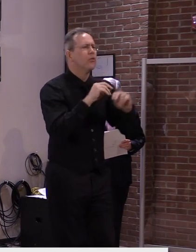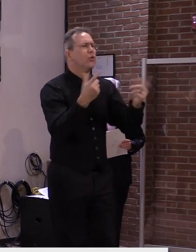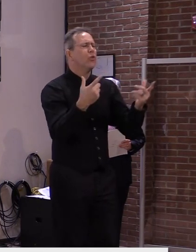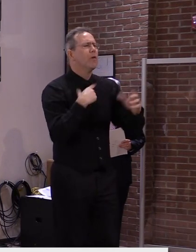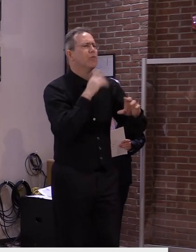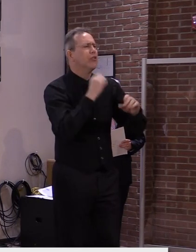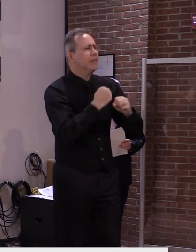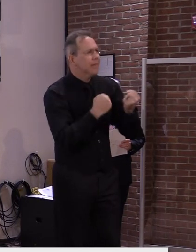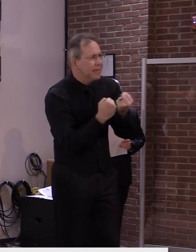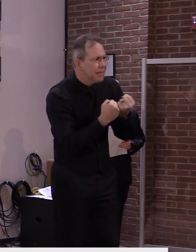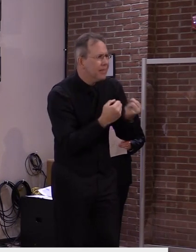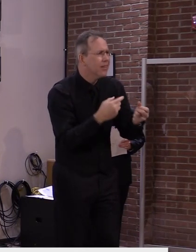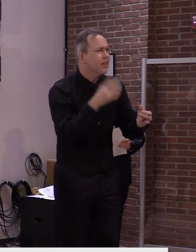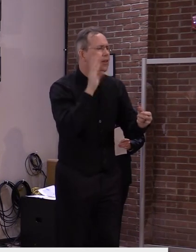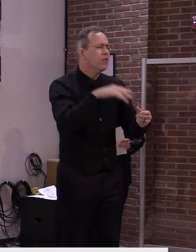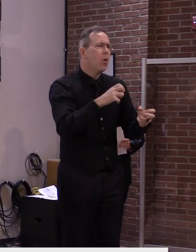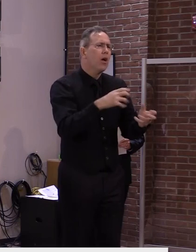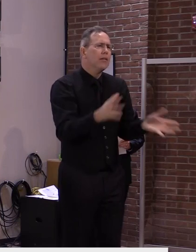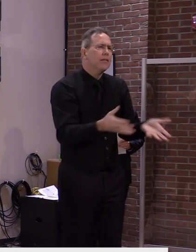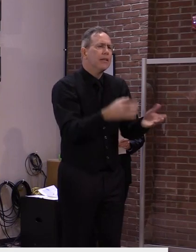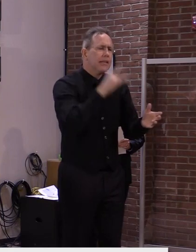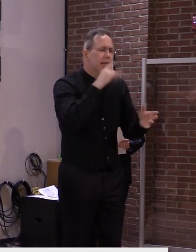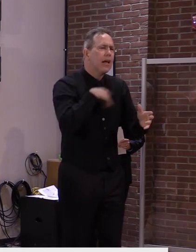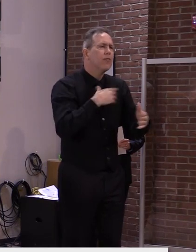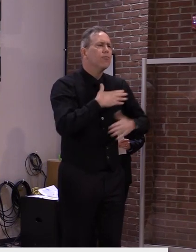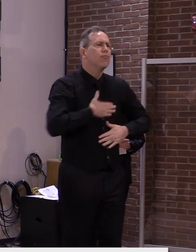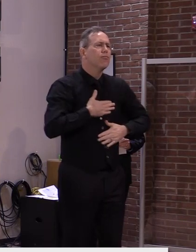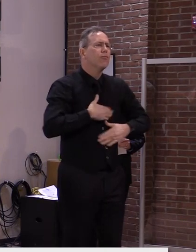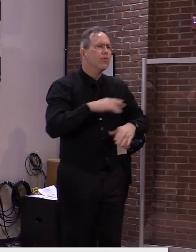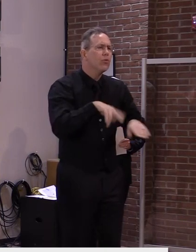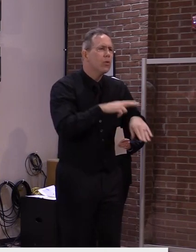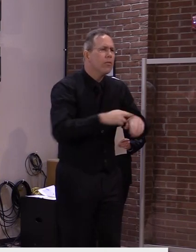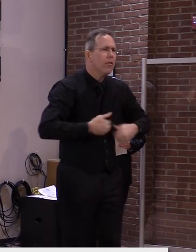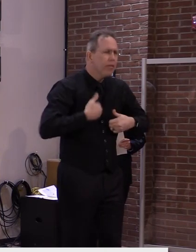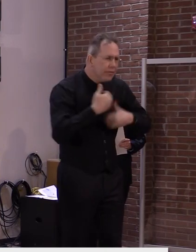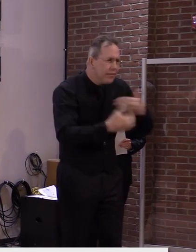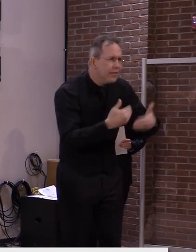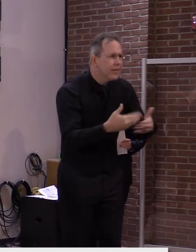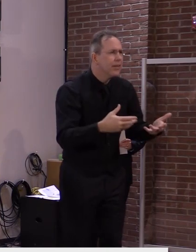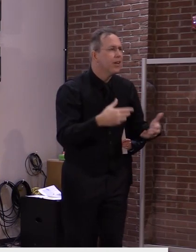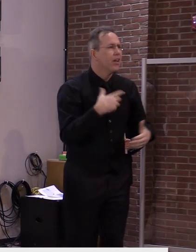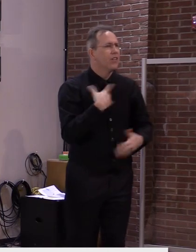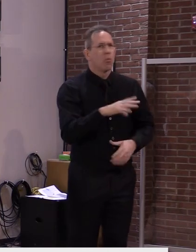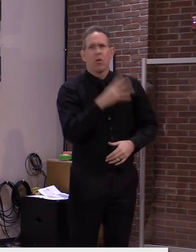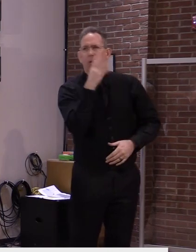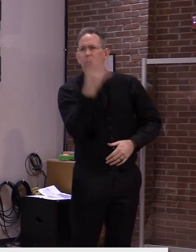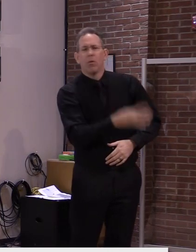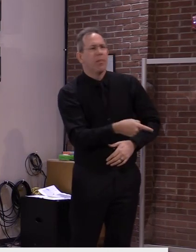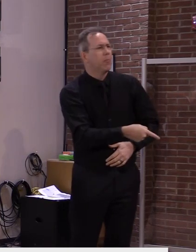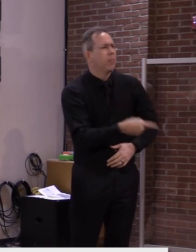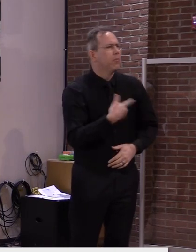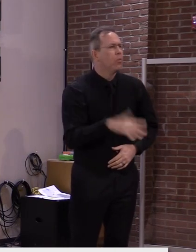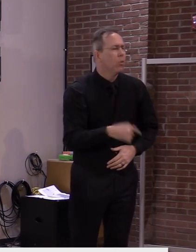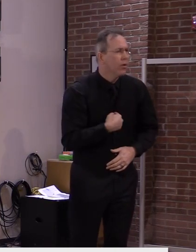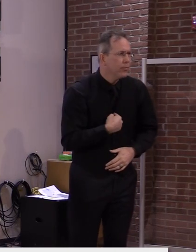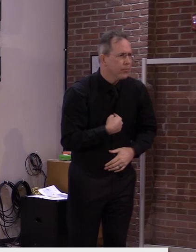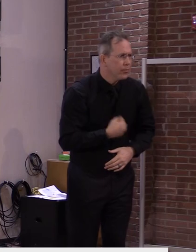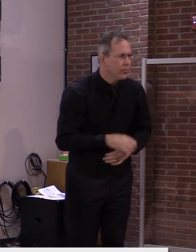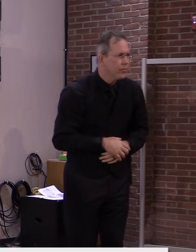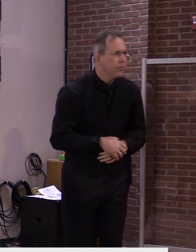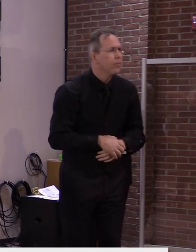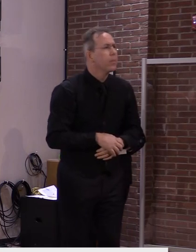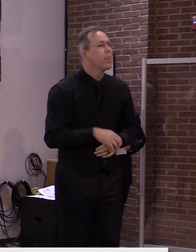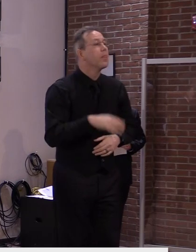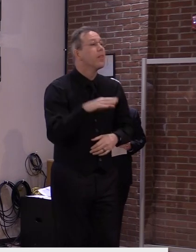routines. We can't ignore the impact this has had on them. And as we've heard from